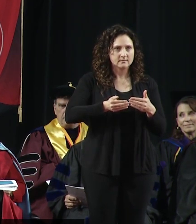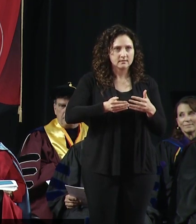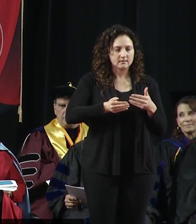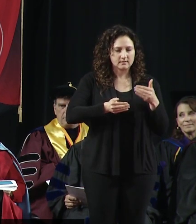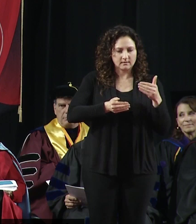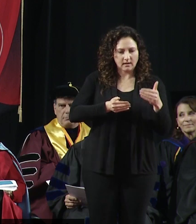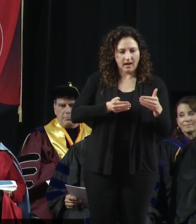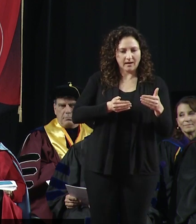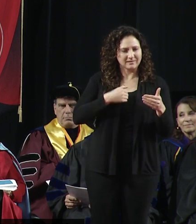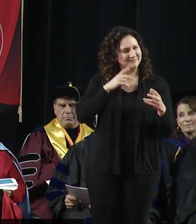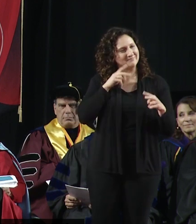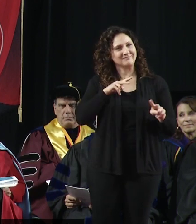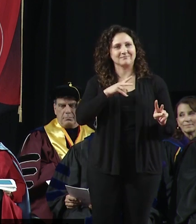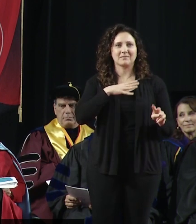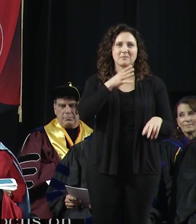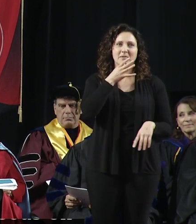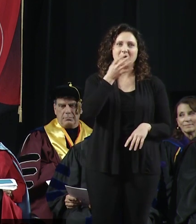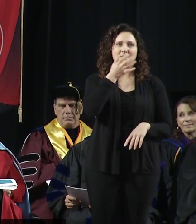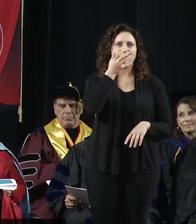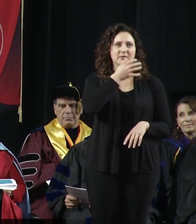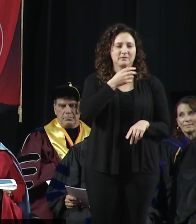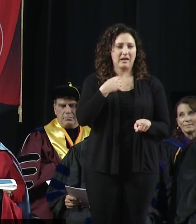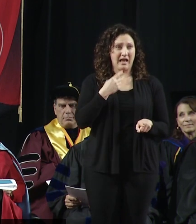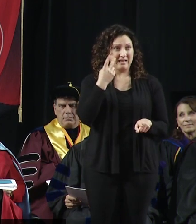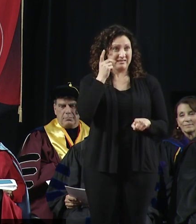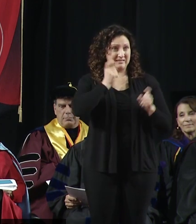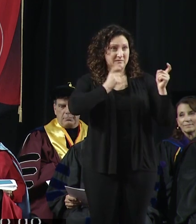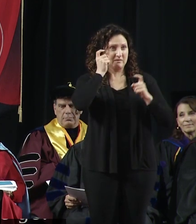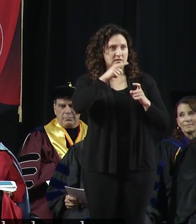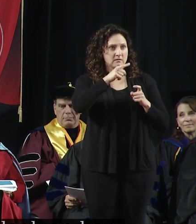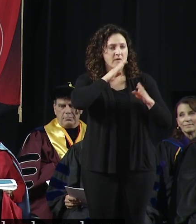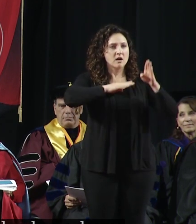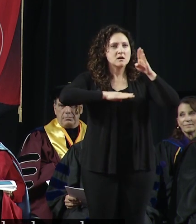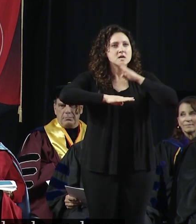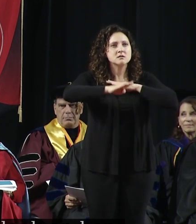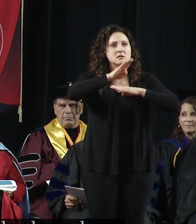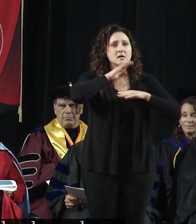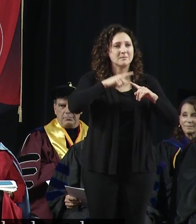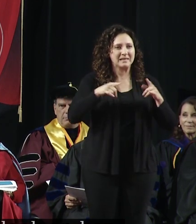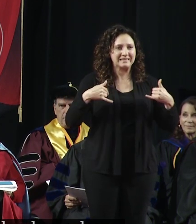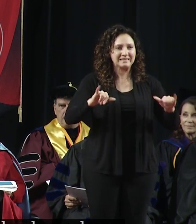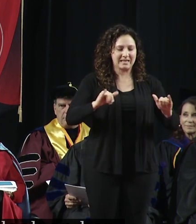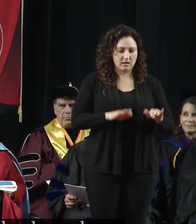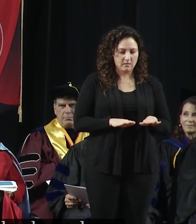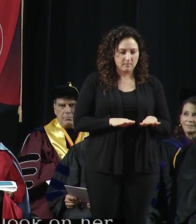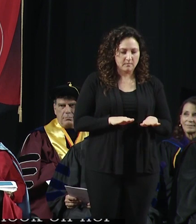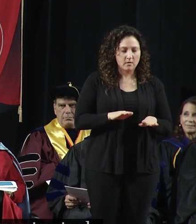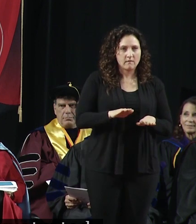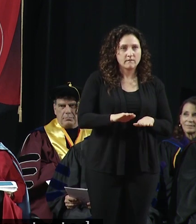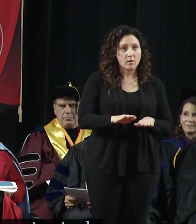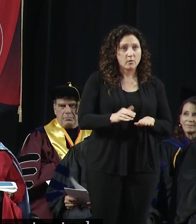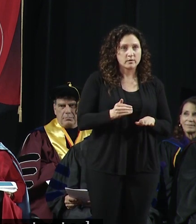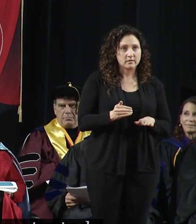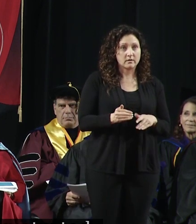see the look on her face, and I can tell that she's frustrated, but in the end, she is still moving forward. When I look at her, I